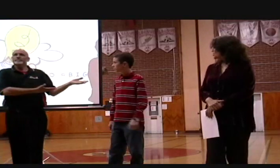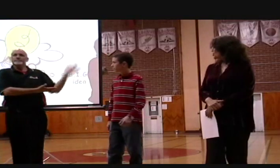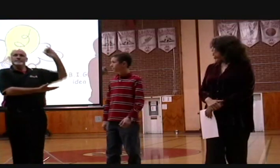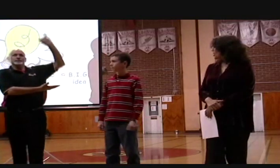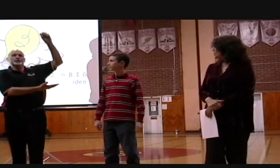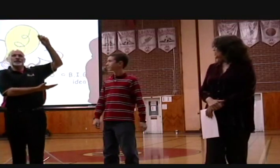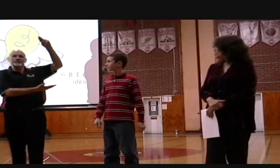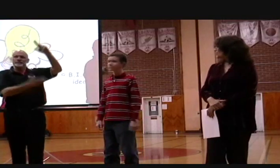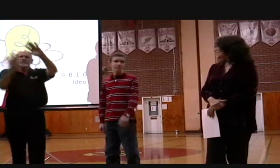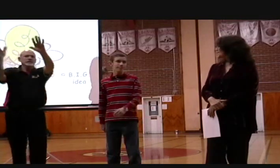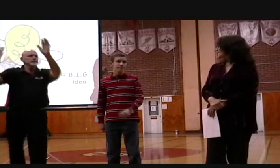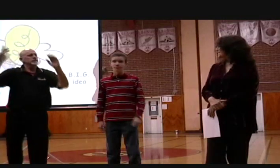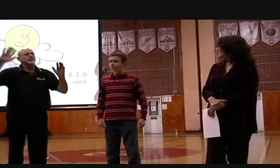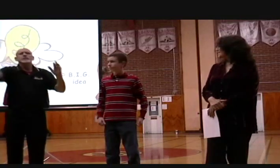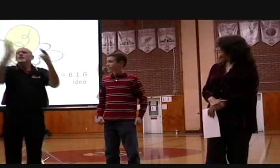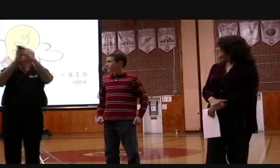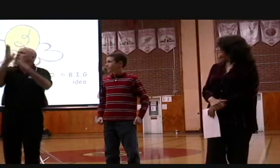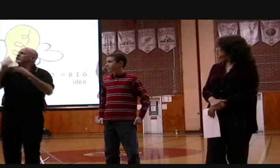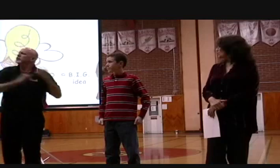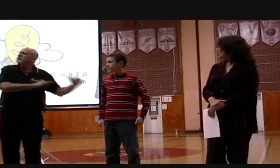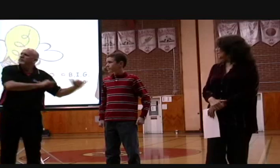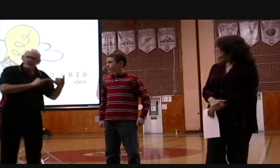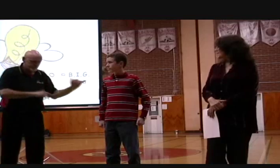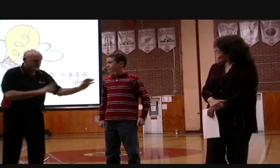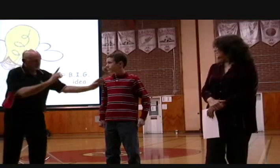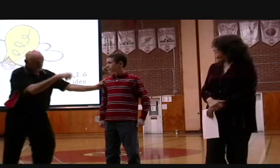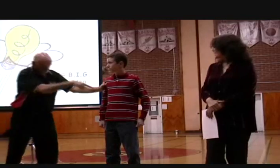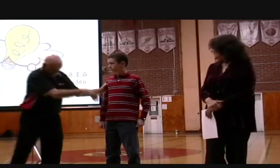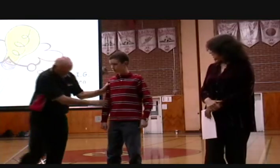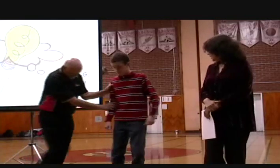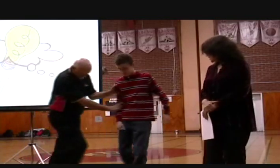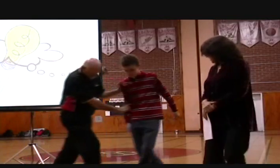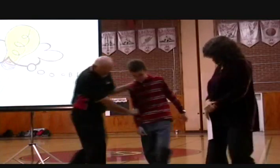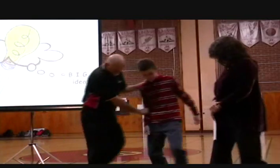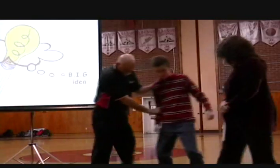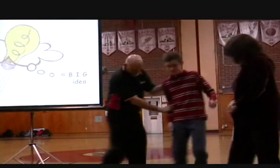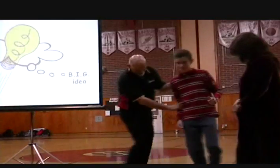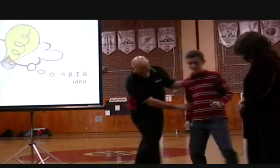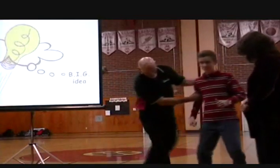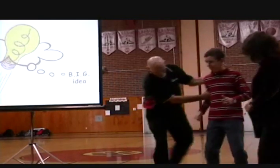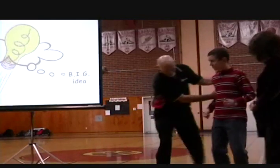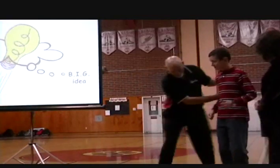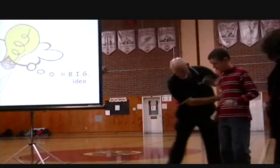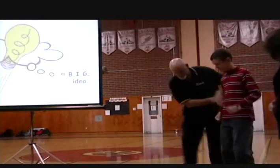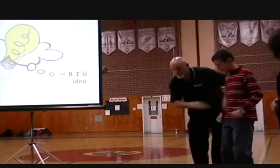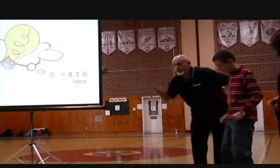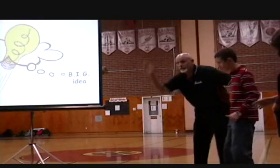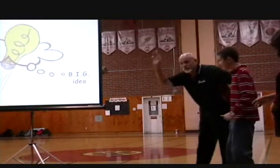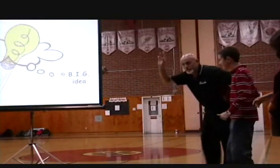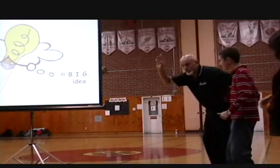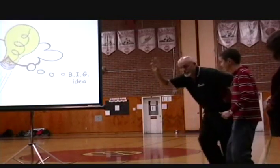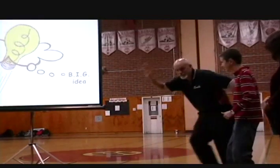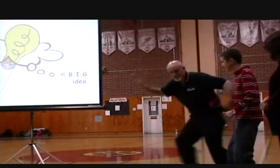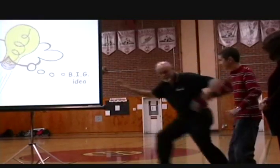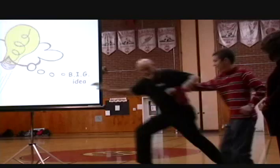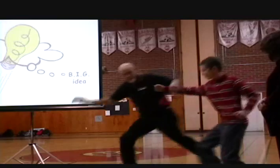Okay, so you're probably curious. This is Jason. Hold on. Yes, he's jumping.